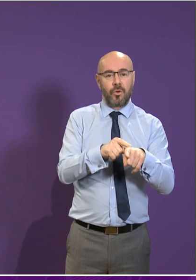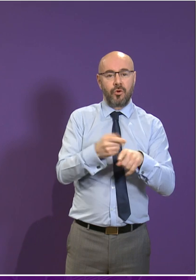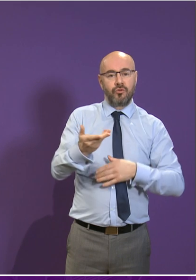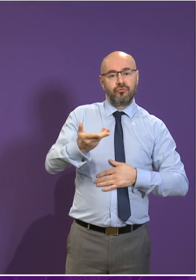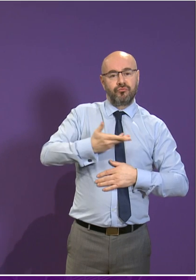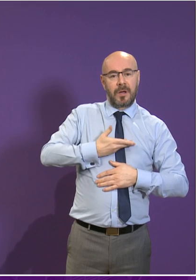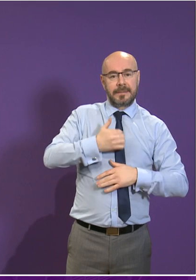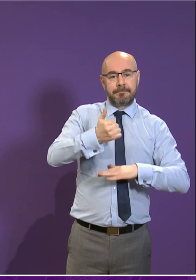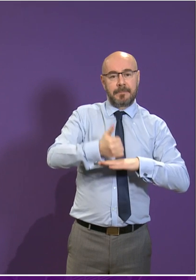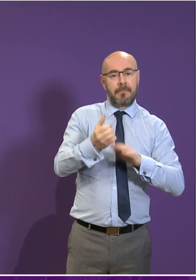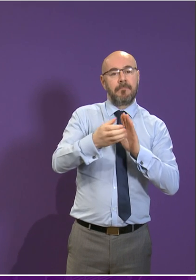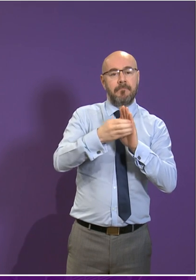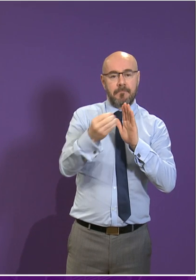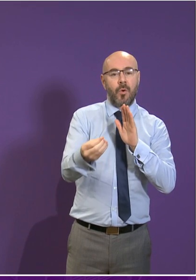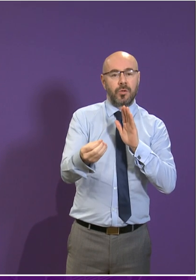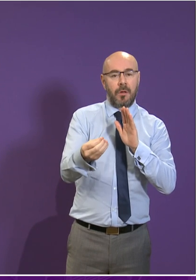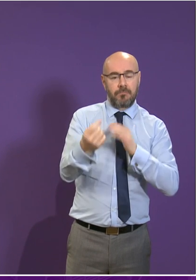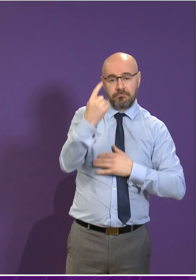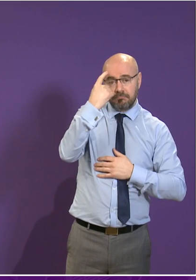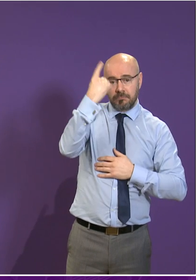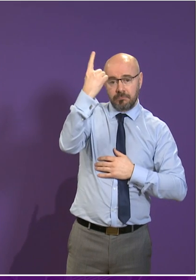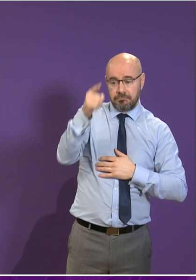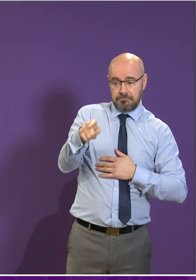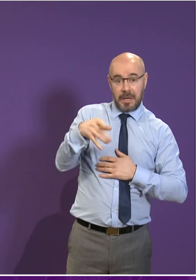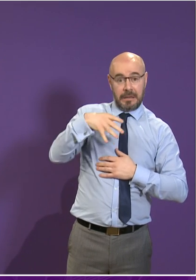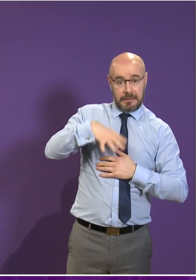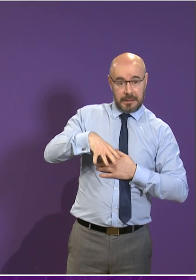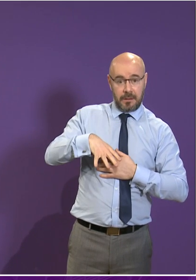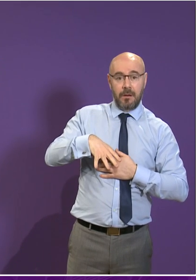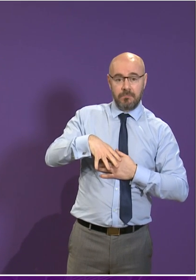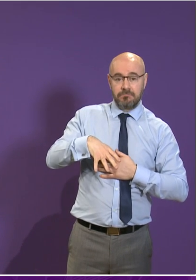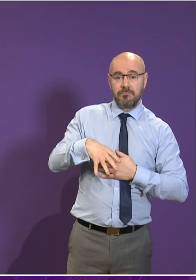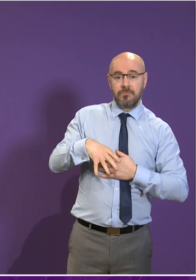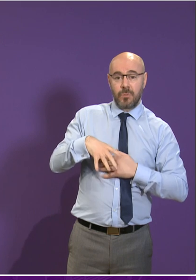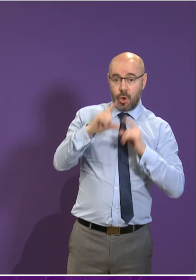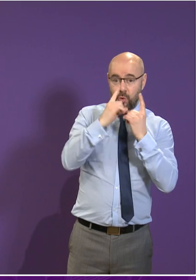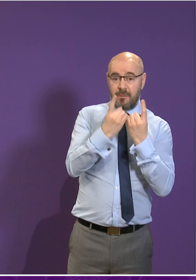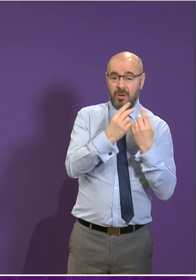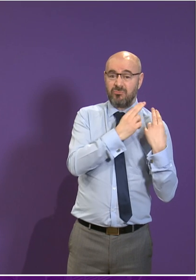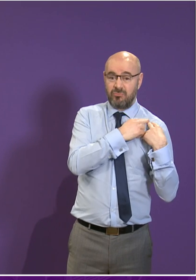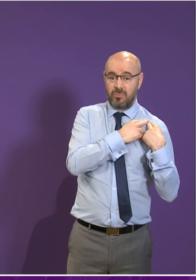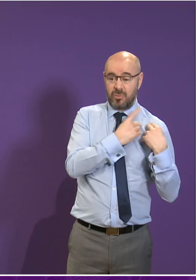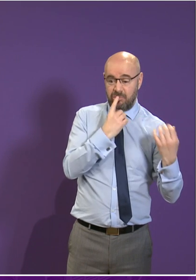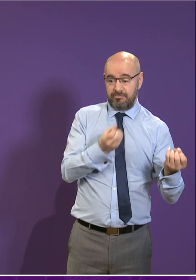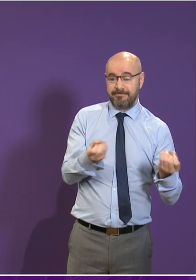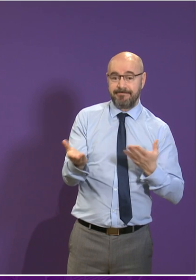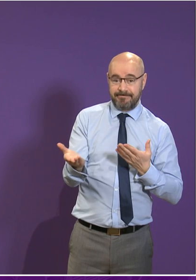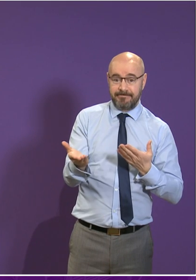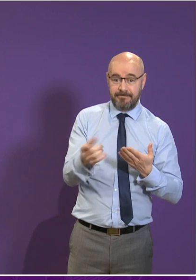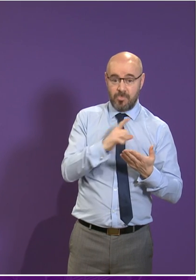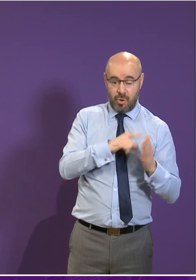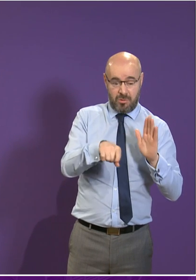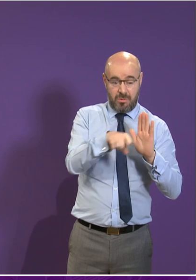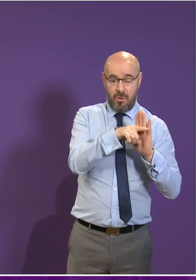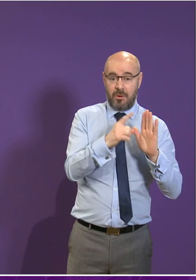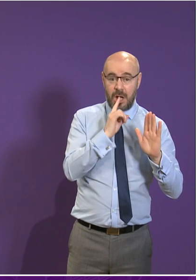like, that there is an assumption of need there, that there will be students with need, and it is the university's duty, by law, obviously,